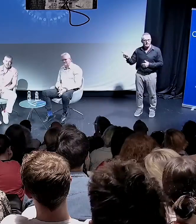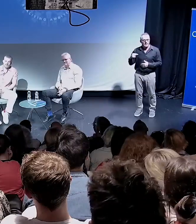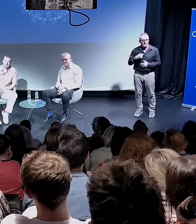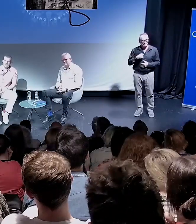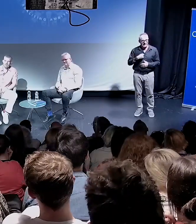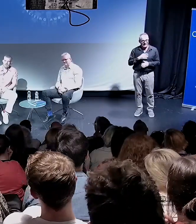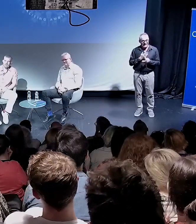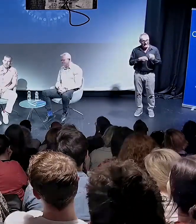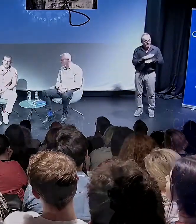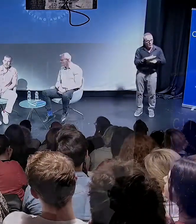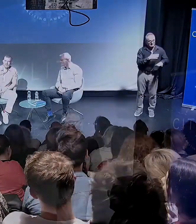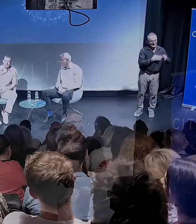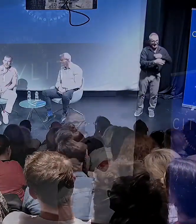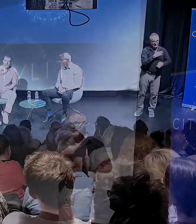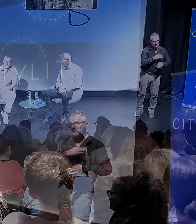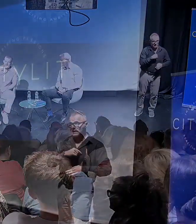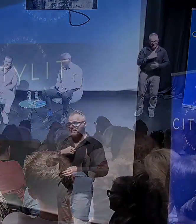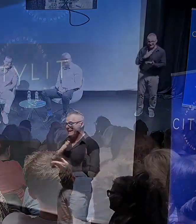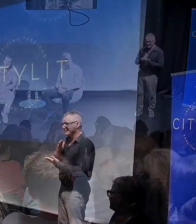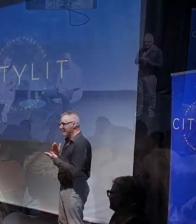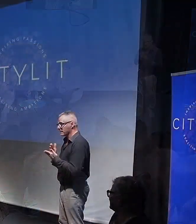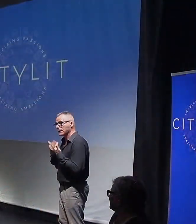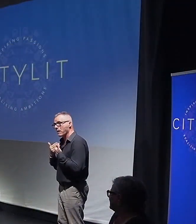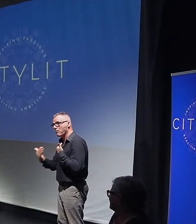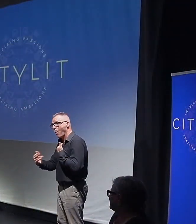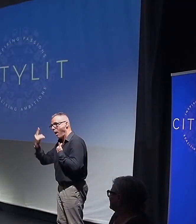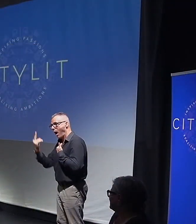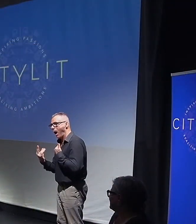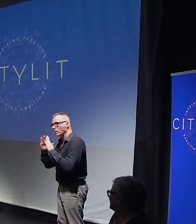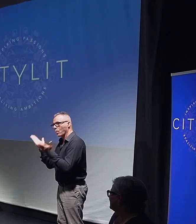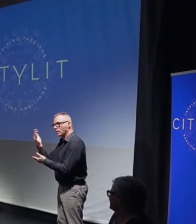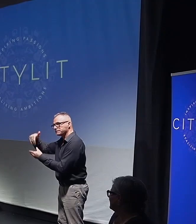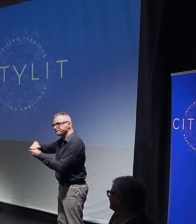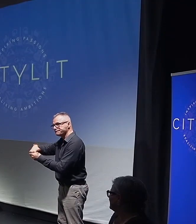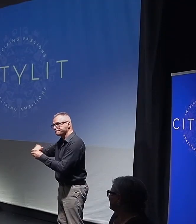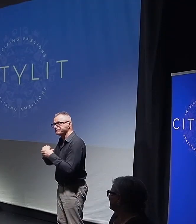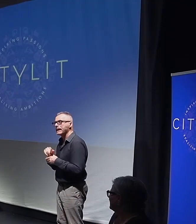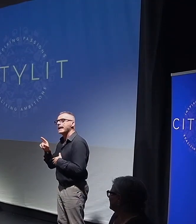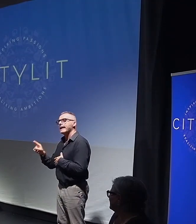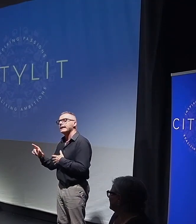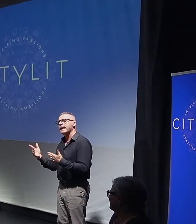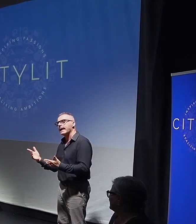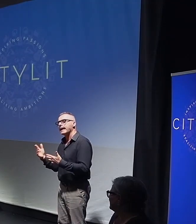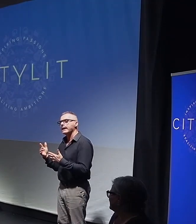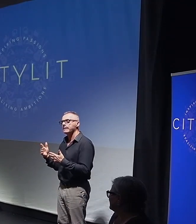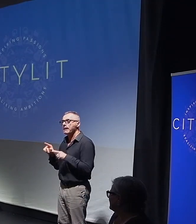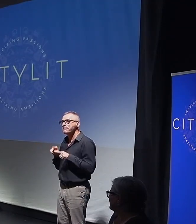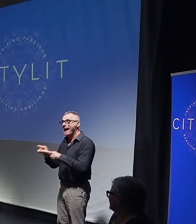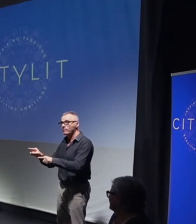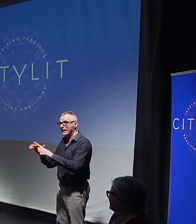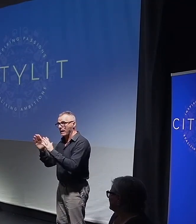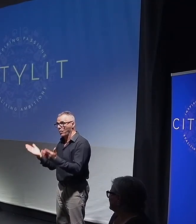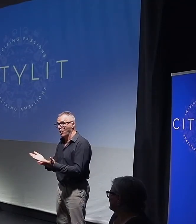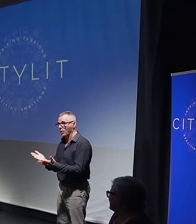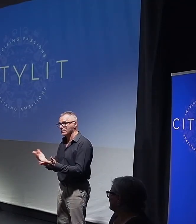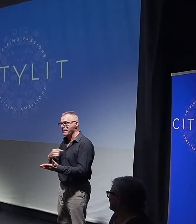I would definitely be doing more in the art world. I mean, in a parallel world, a different constellation,